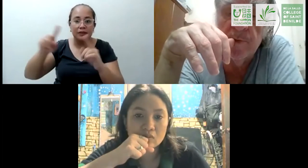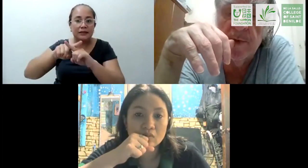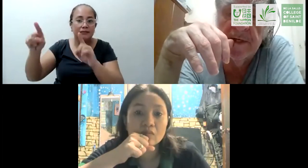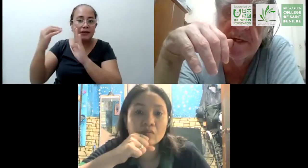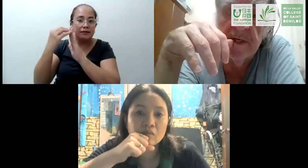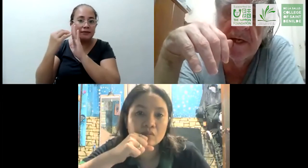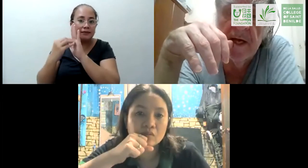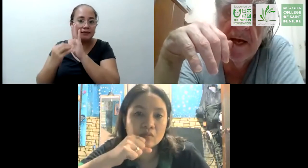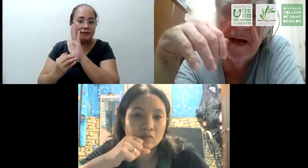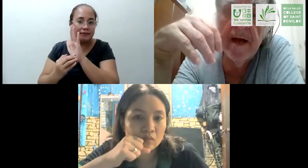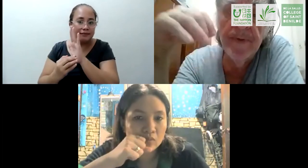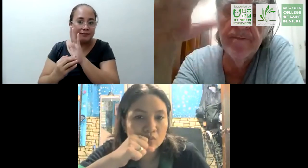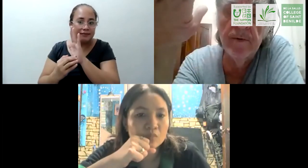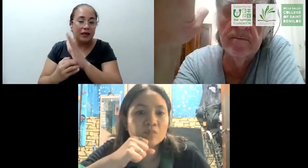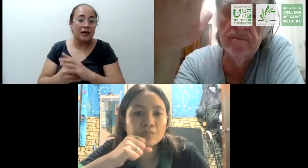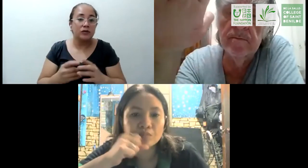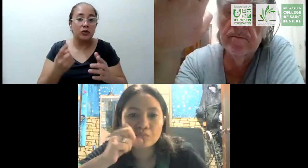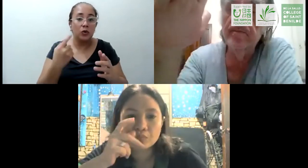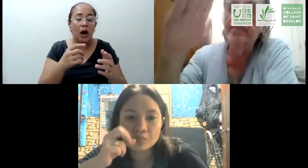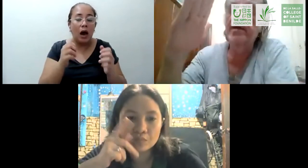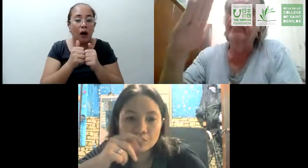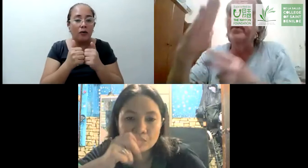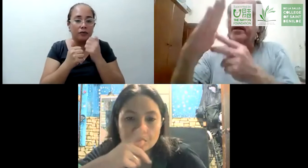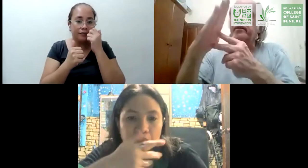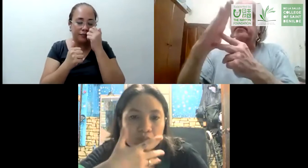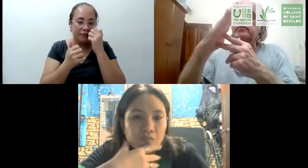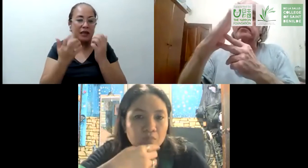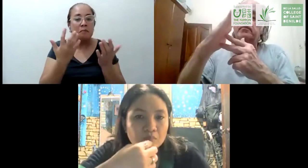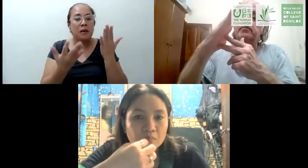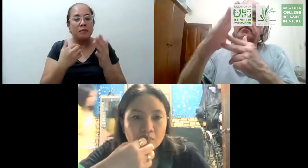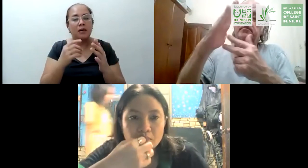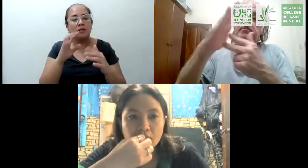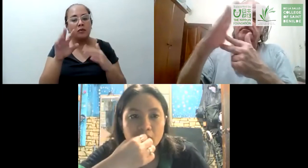So let's wait and see how people, maybe everybody